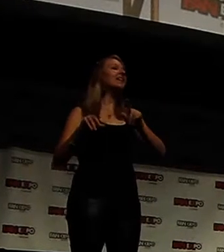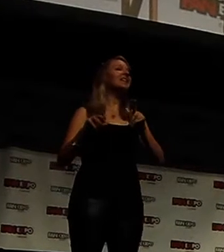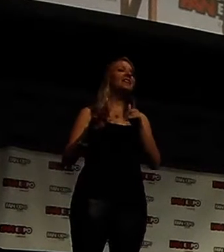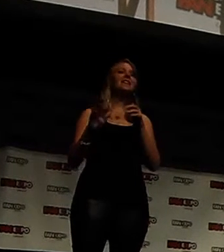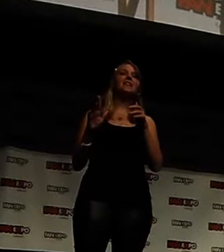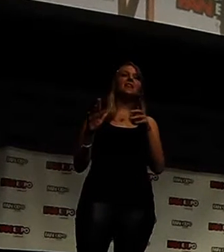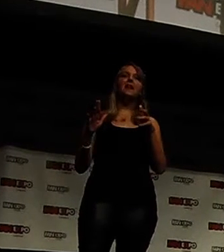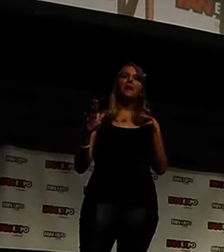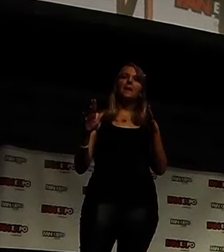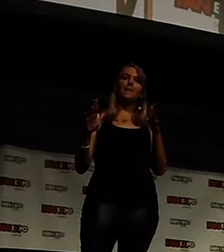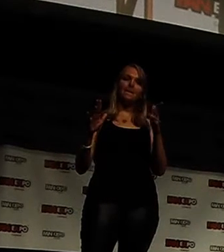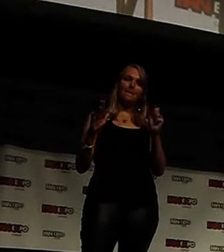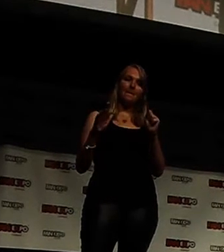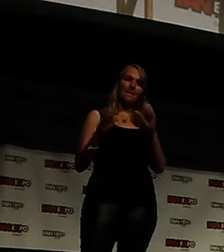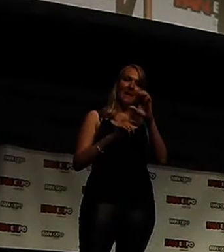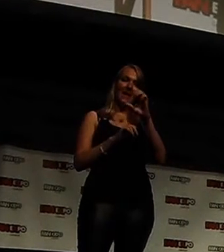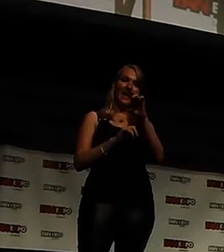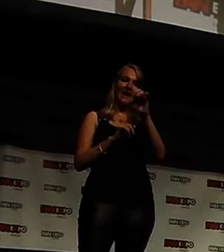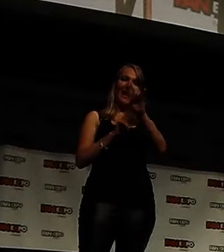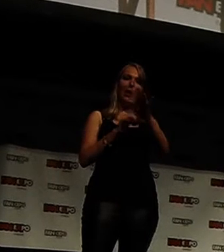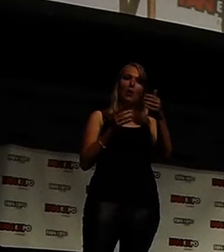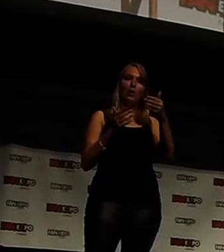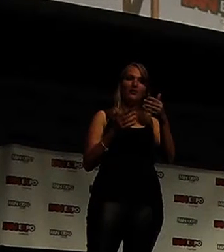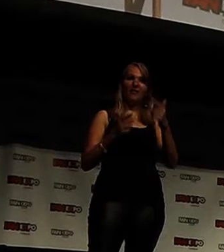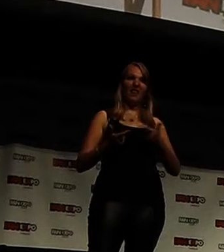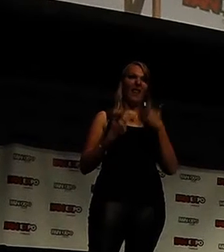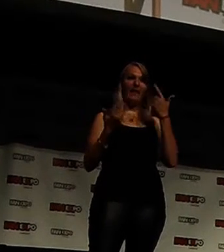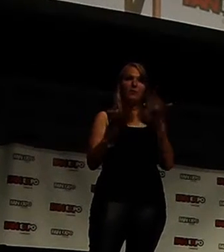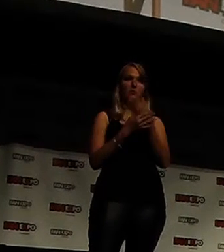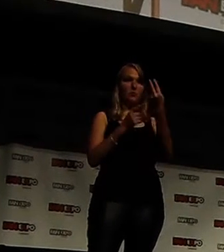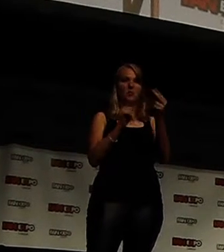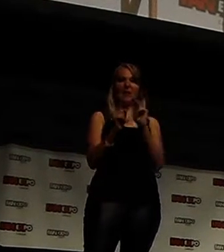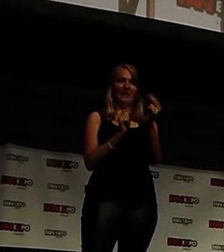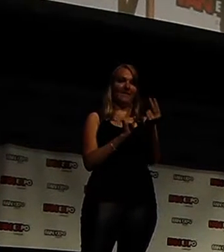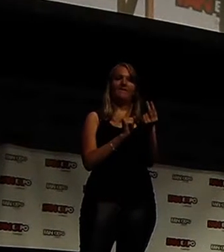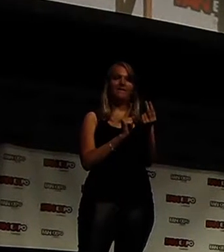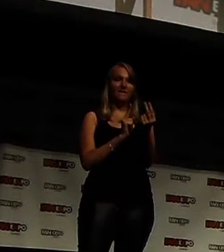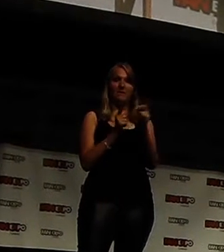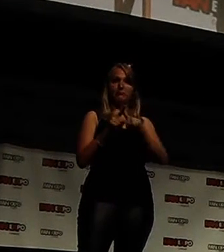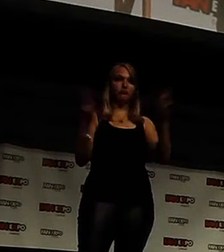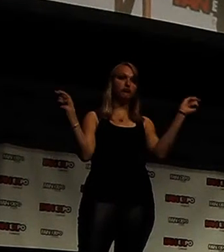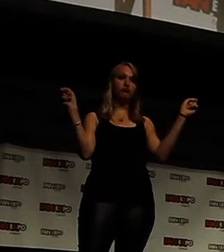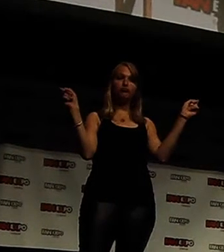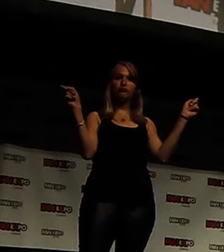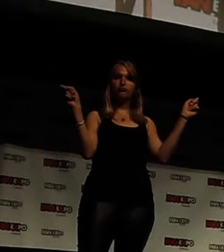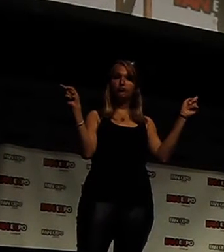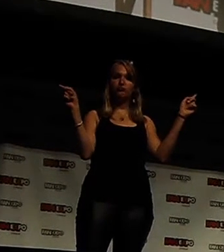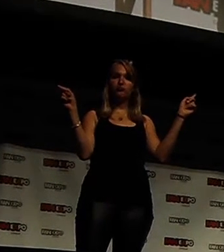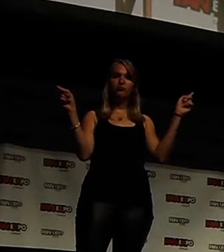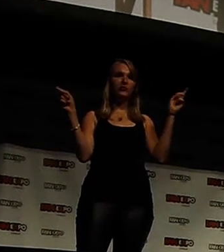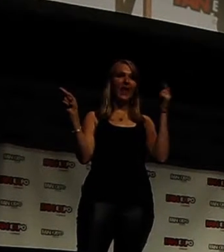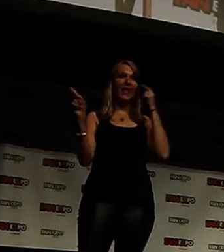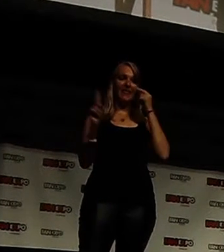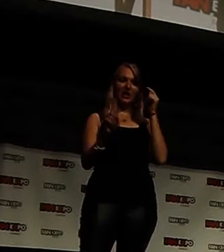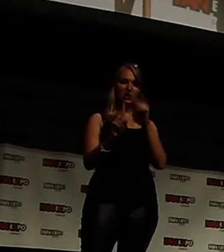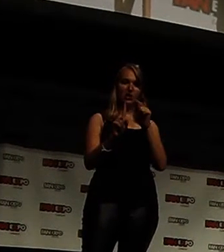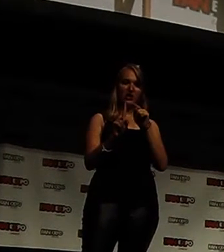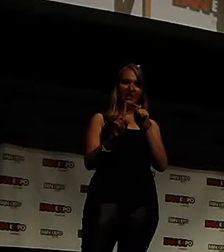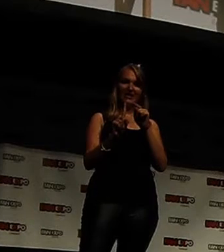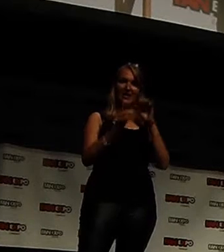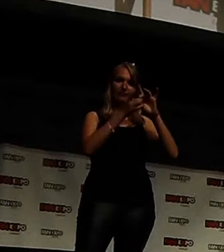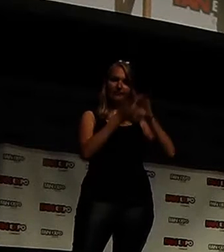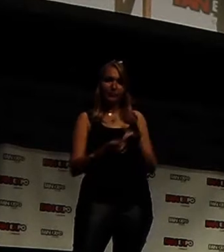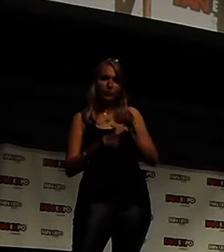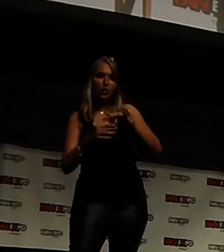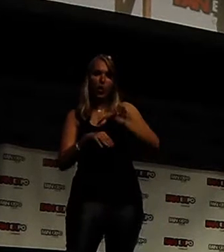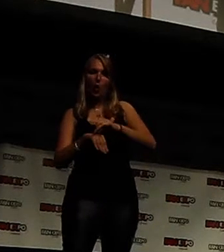but she's got a totally new perspective on life, I think. And I think, like I say, she's got no more earth